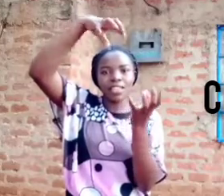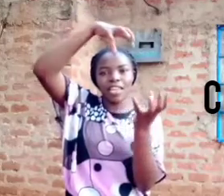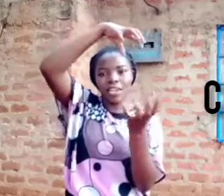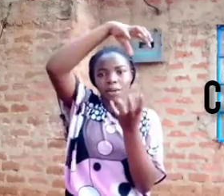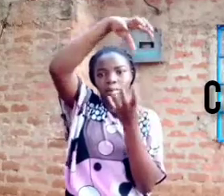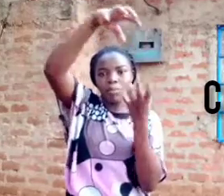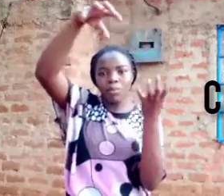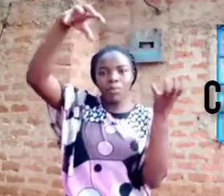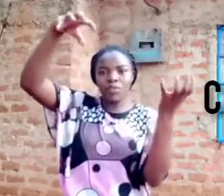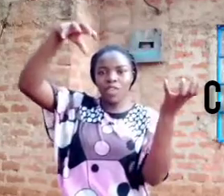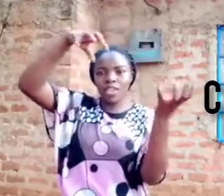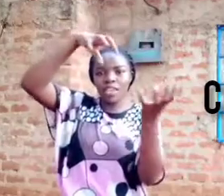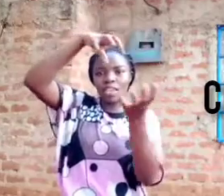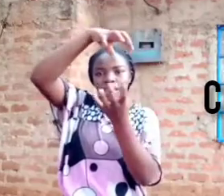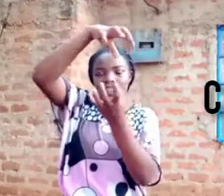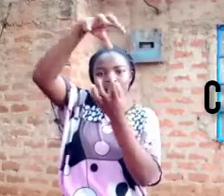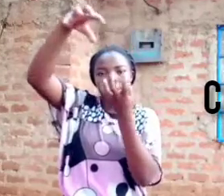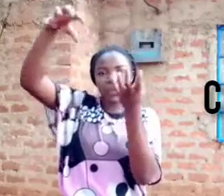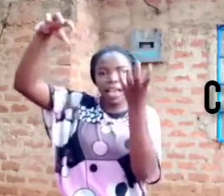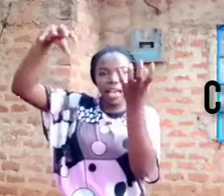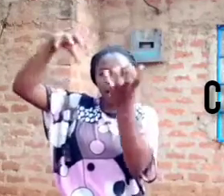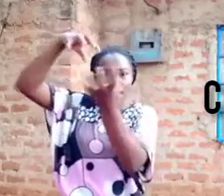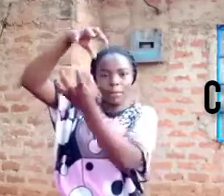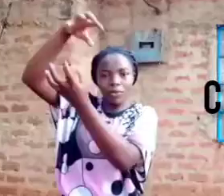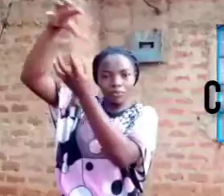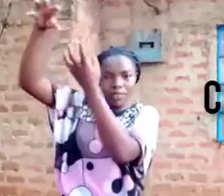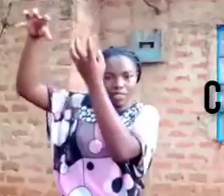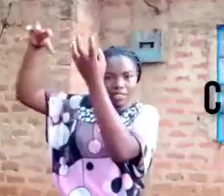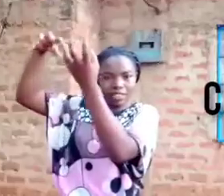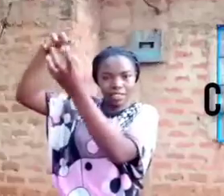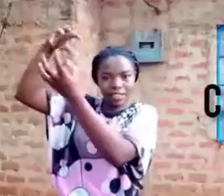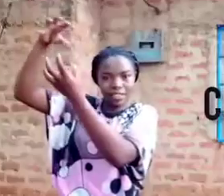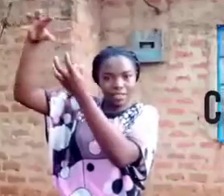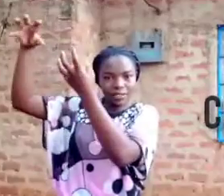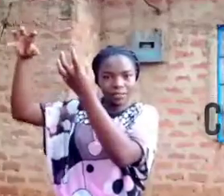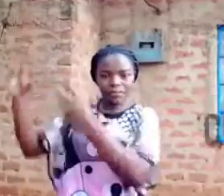then moving in circular movements.